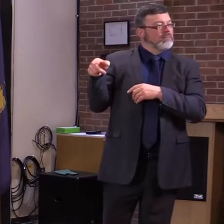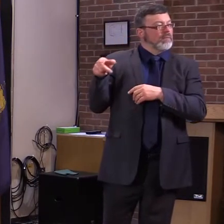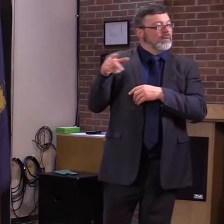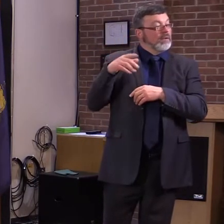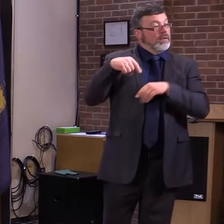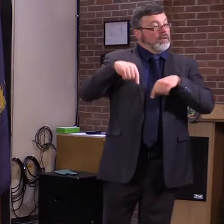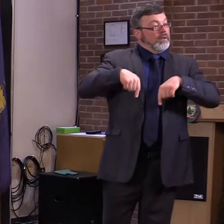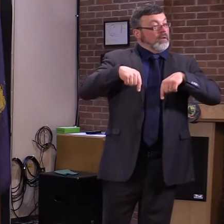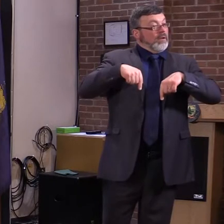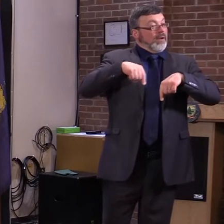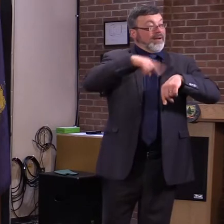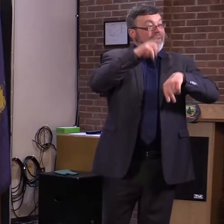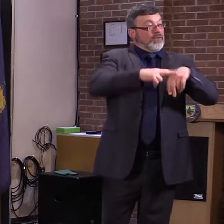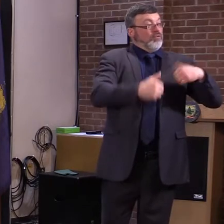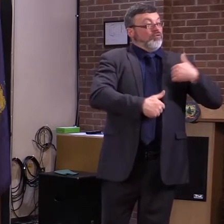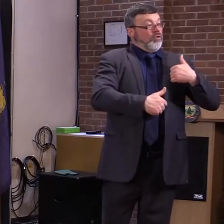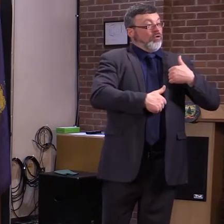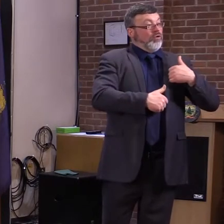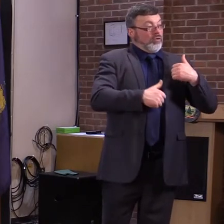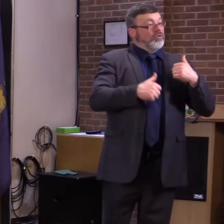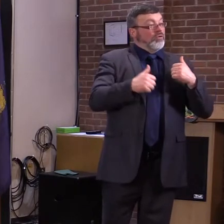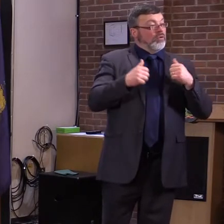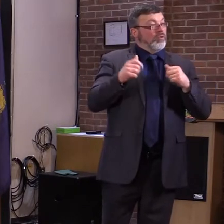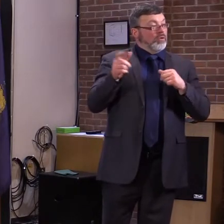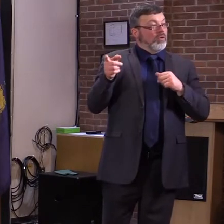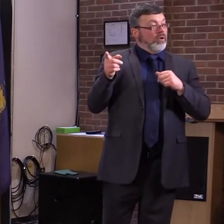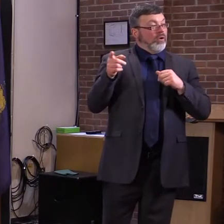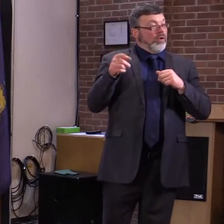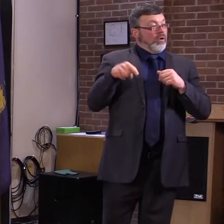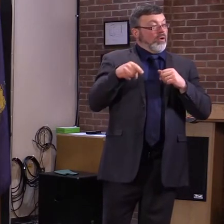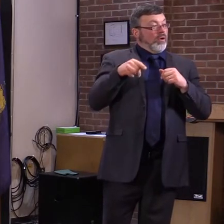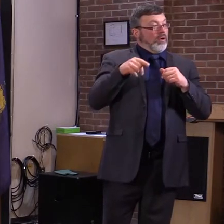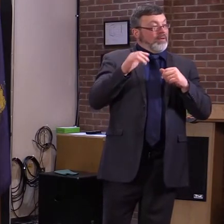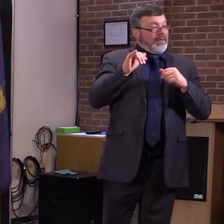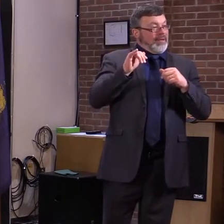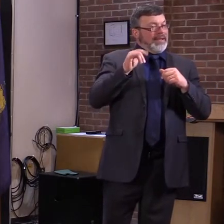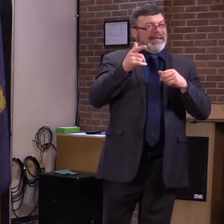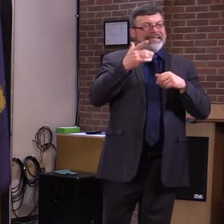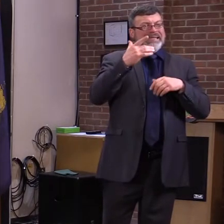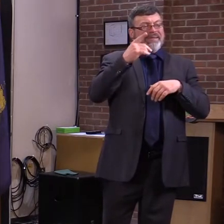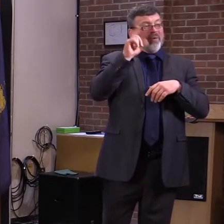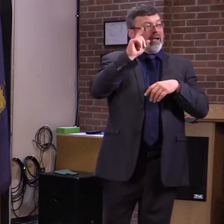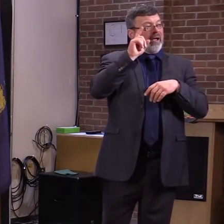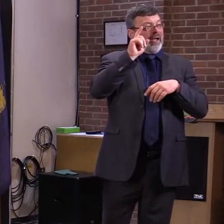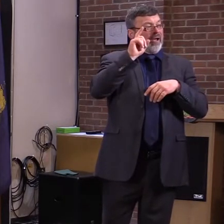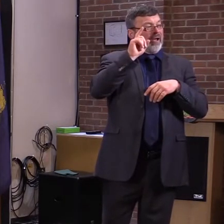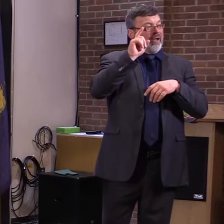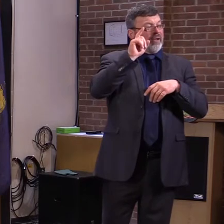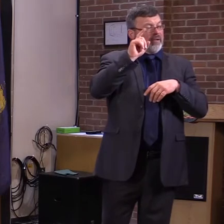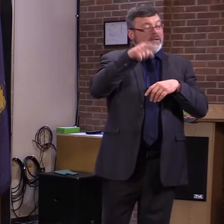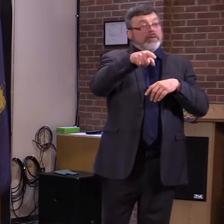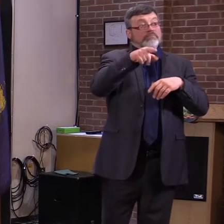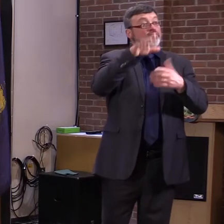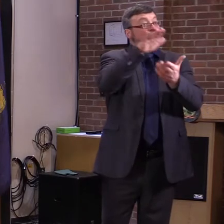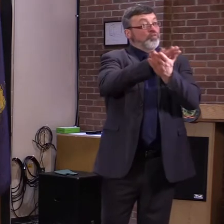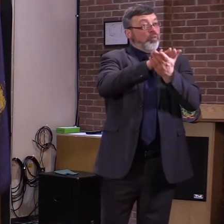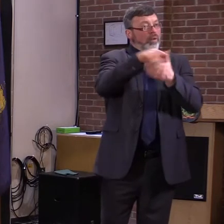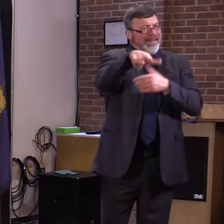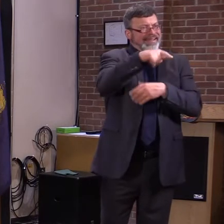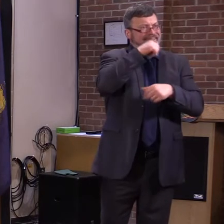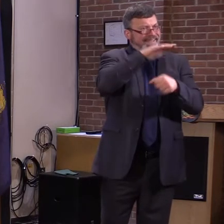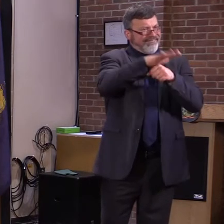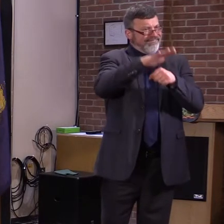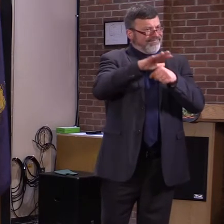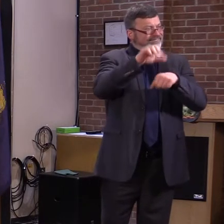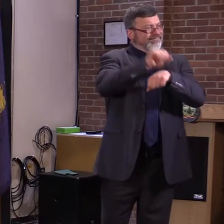hospitals. I'm wondering the state of schools with staffing problems, call outs, would we consider, I've seen other states have Guard